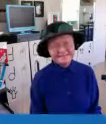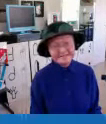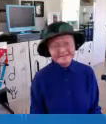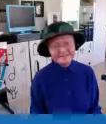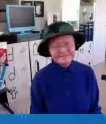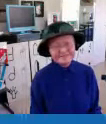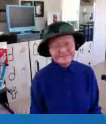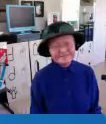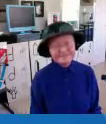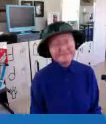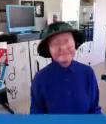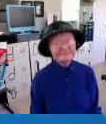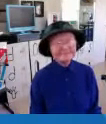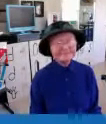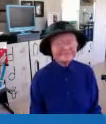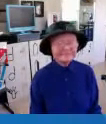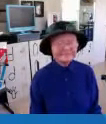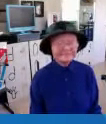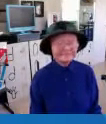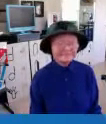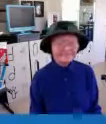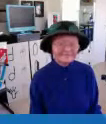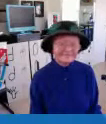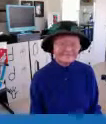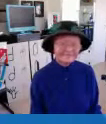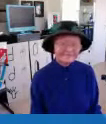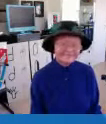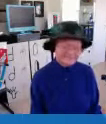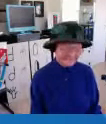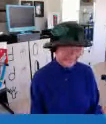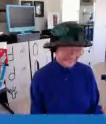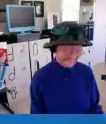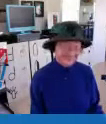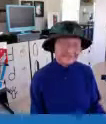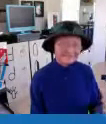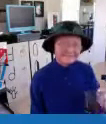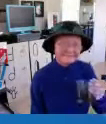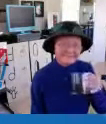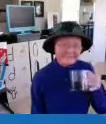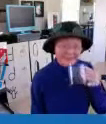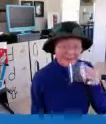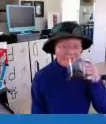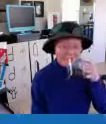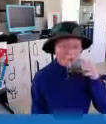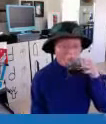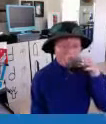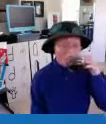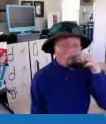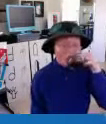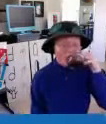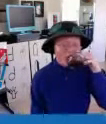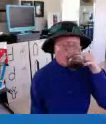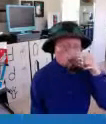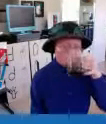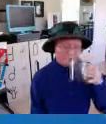you what it's going to look like. So each symbol is translated into one or more rows in the database.